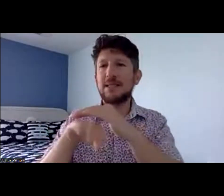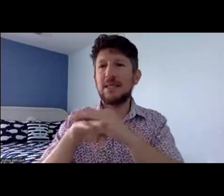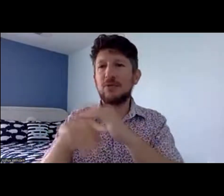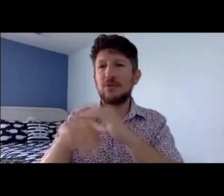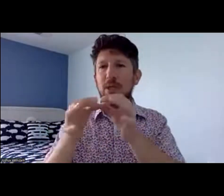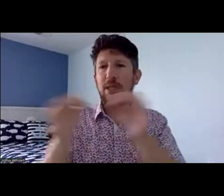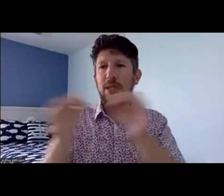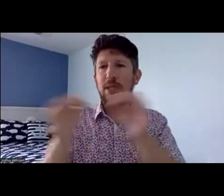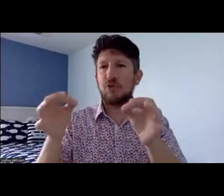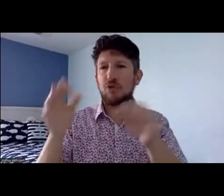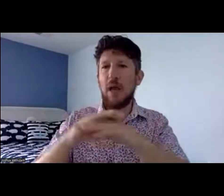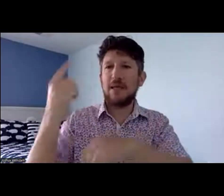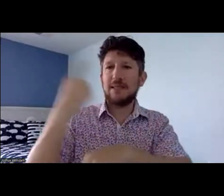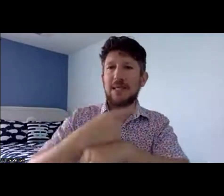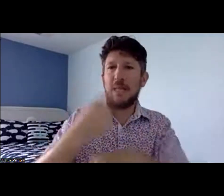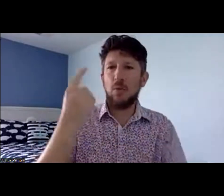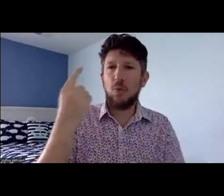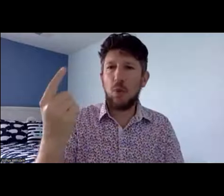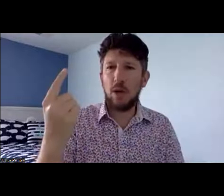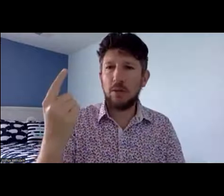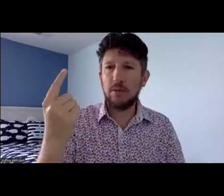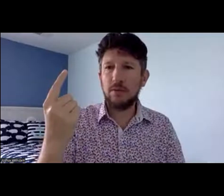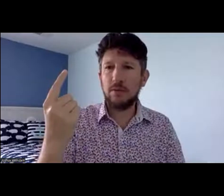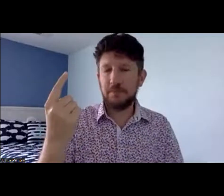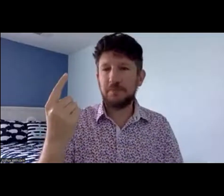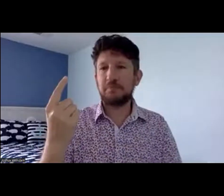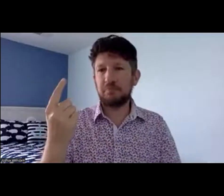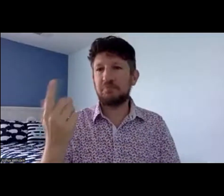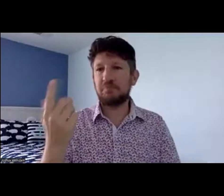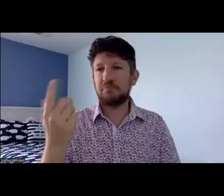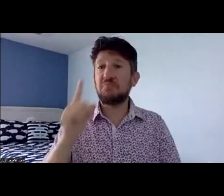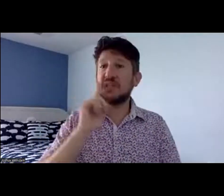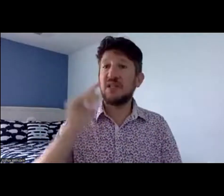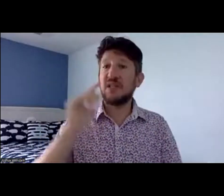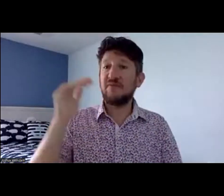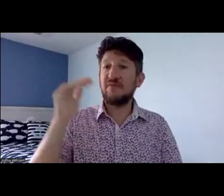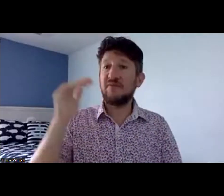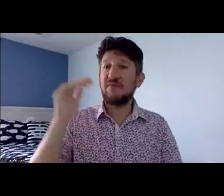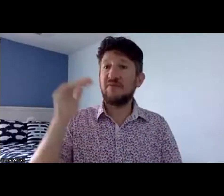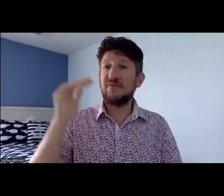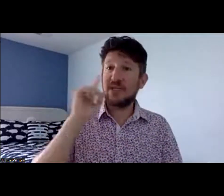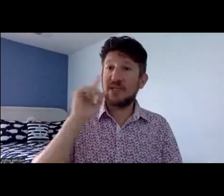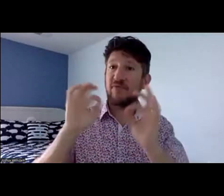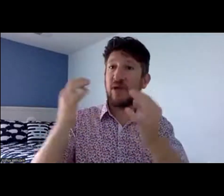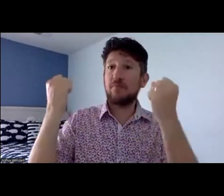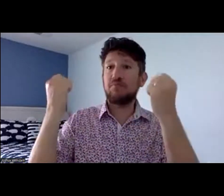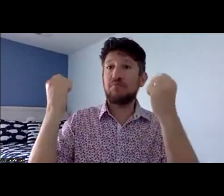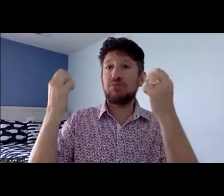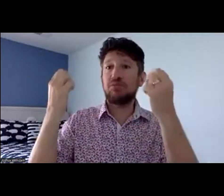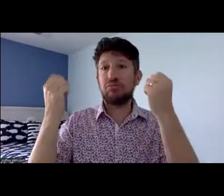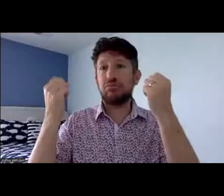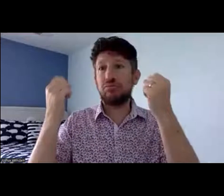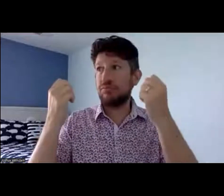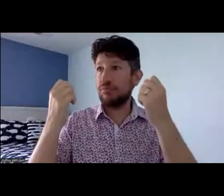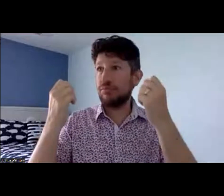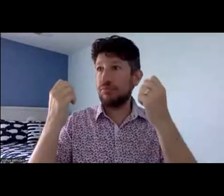that a deaf child with access to language needs to have access to language on day one.